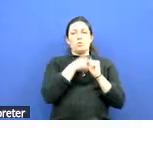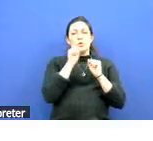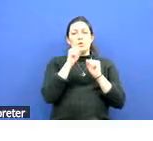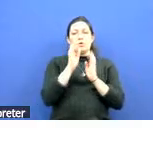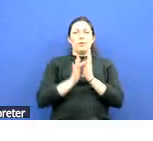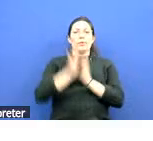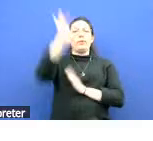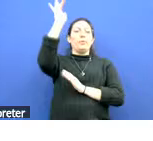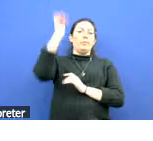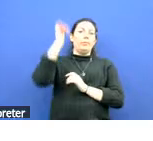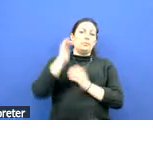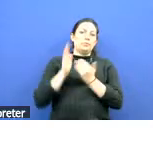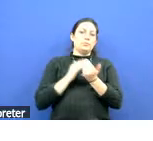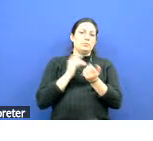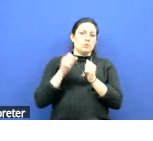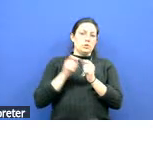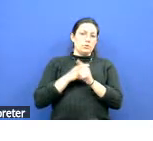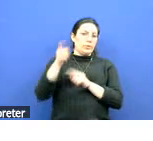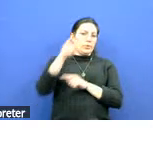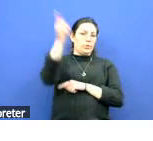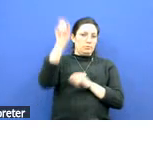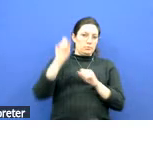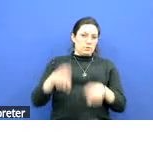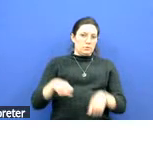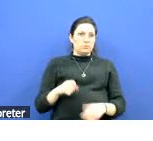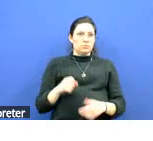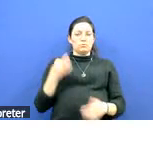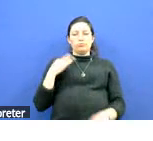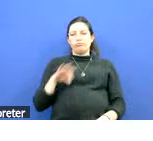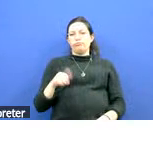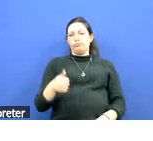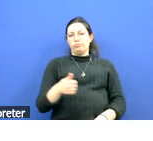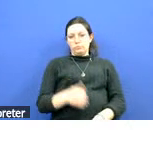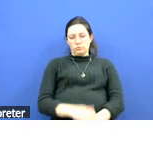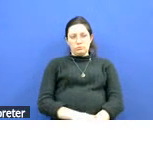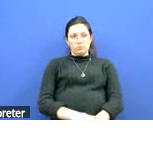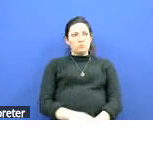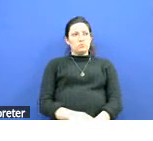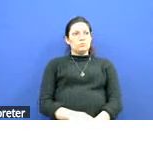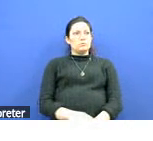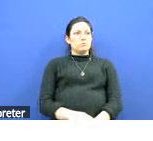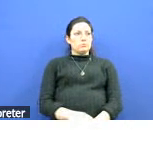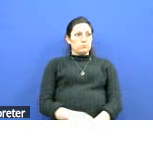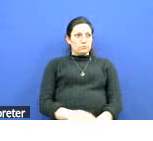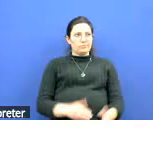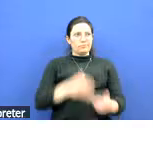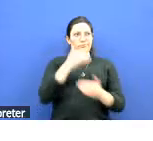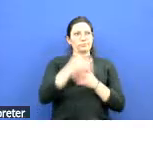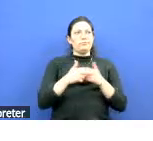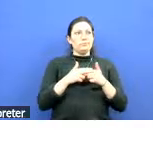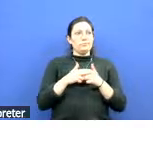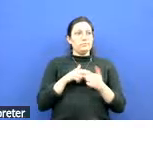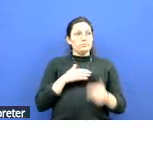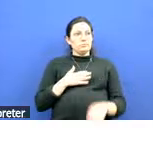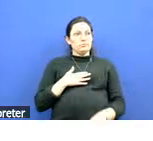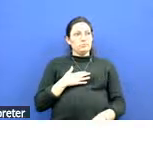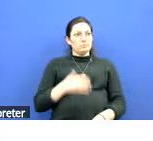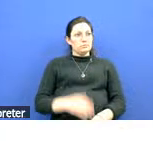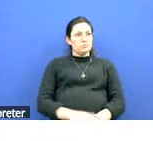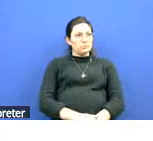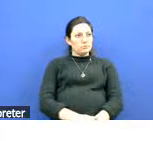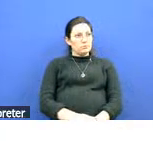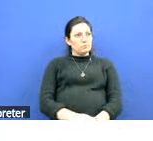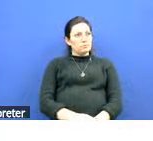in that case, which is a great example of a win if we're able to utilize that town parcel. We go on to the next slide.